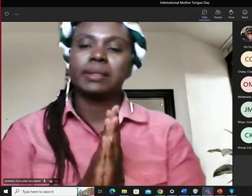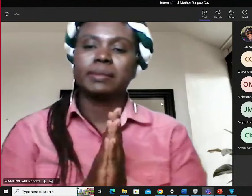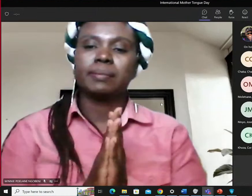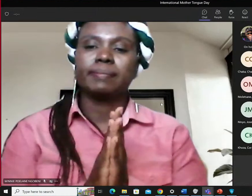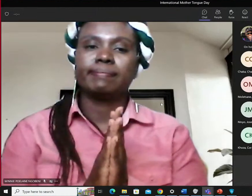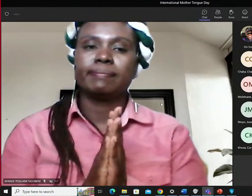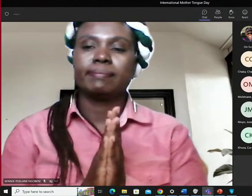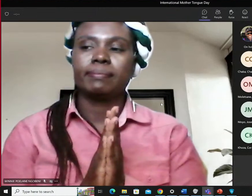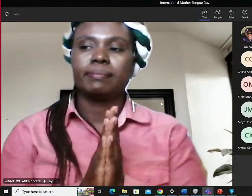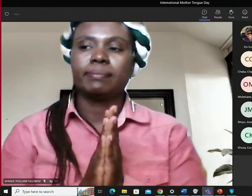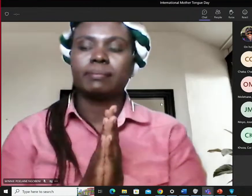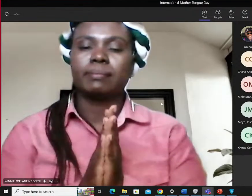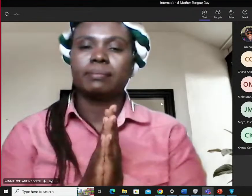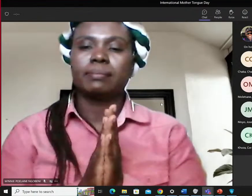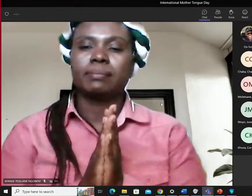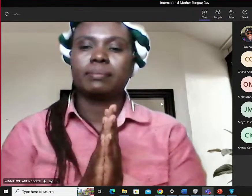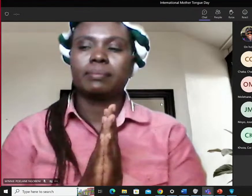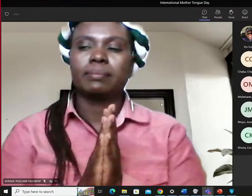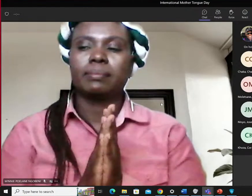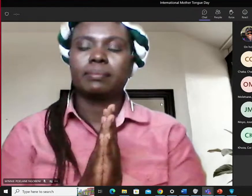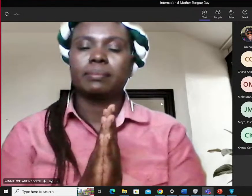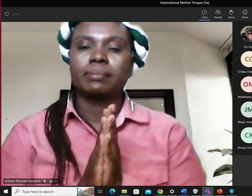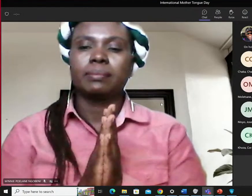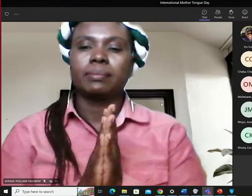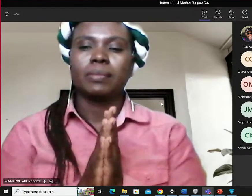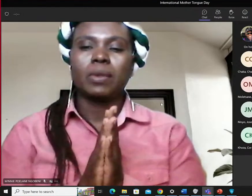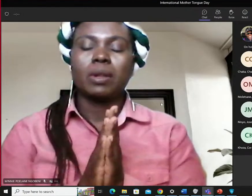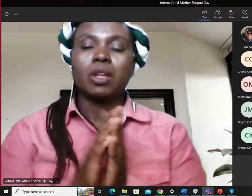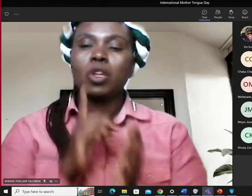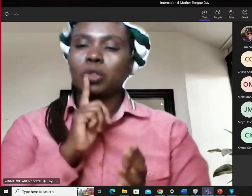I'm going to talk about